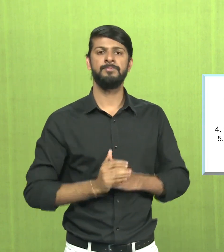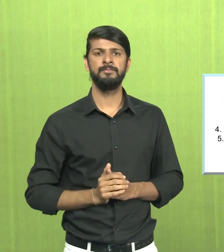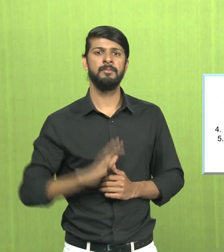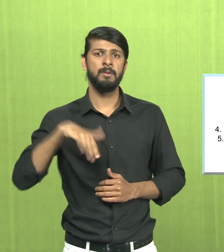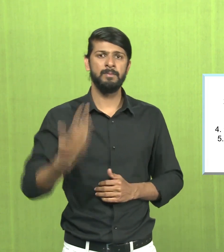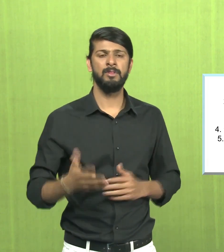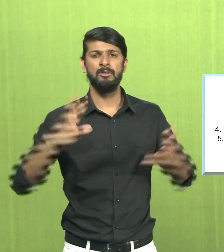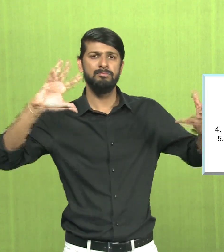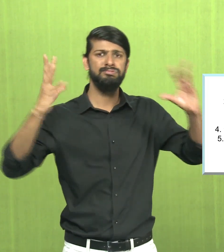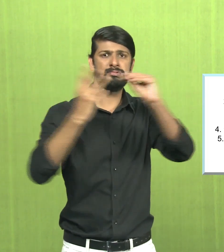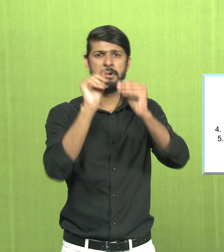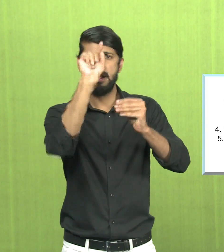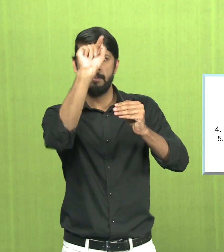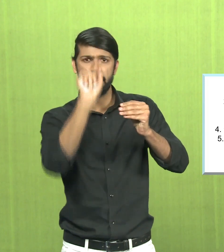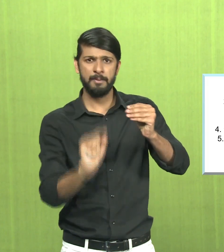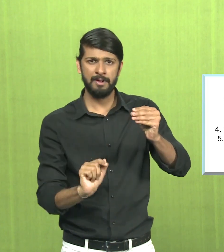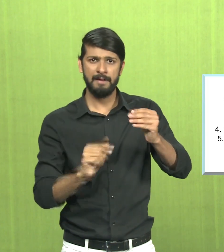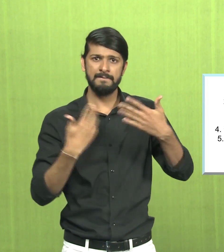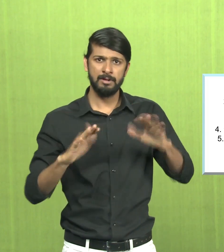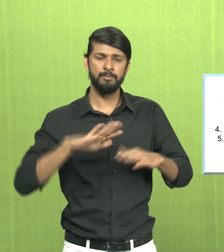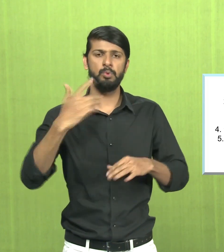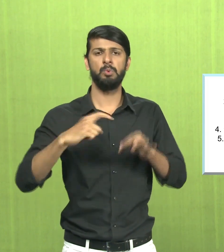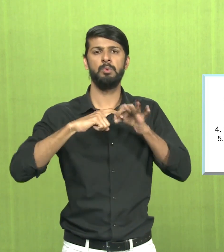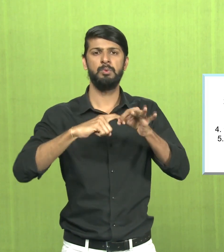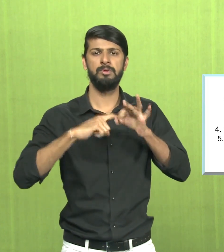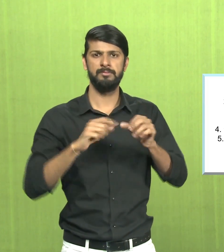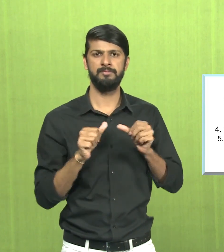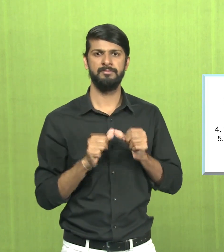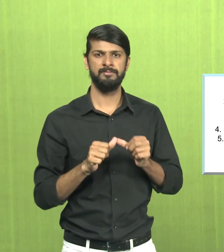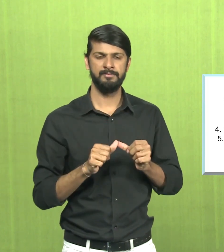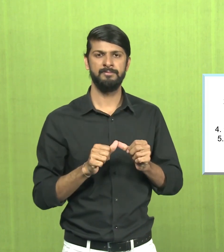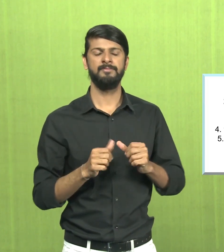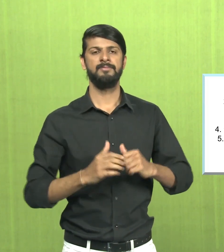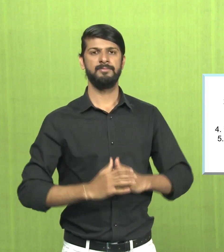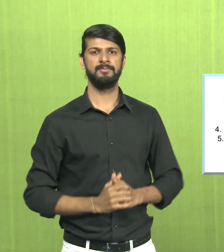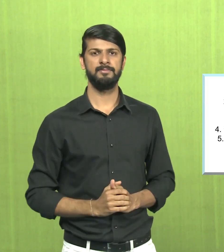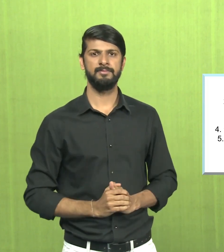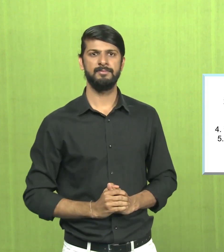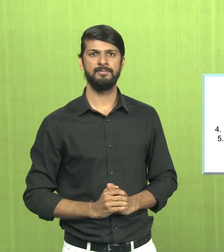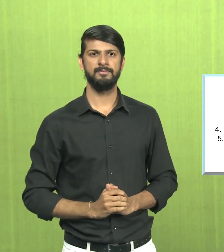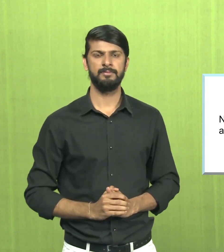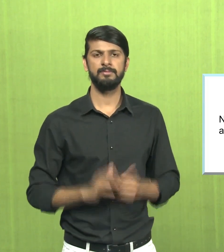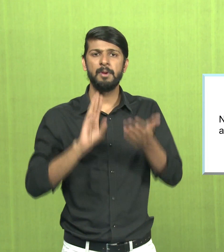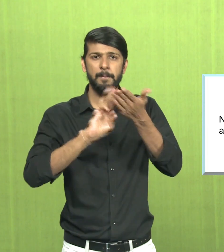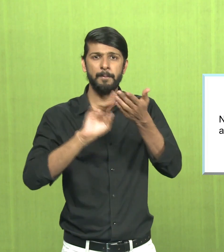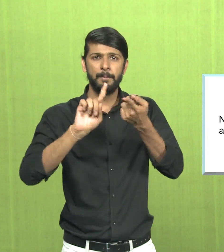Then the third painting from the Rajasthani style. Finally, the summary and then the questions and answers.